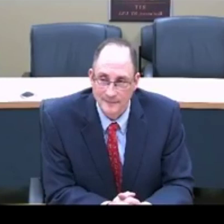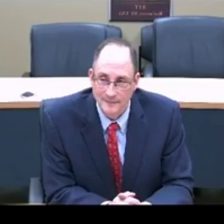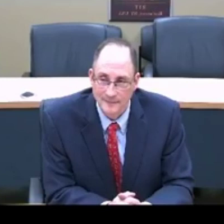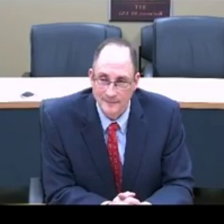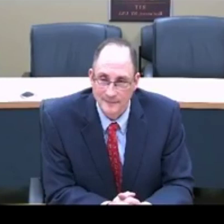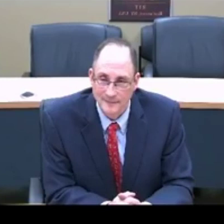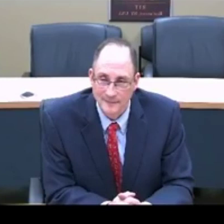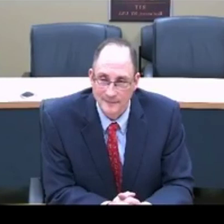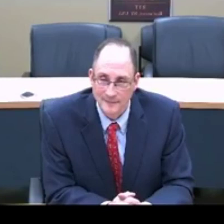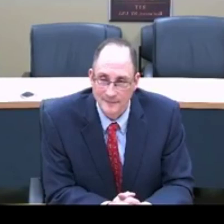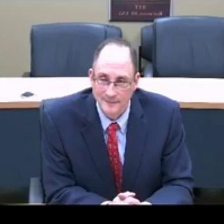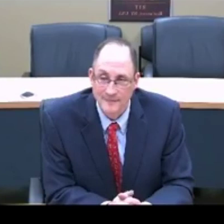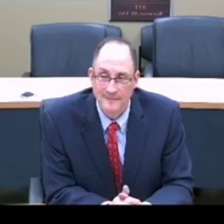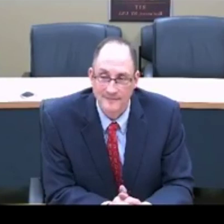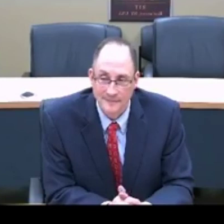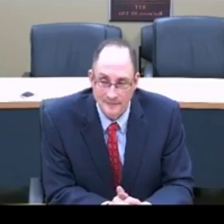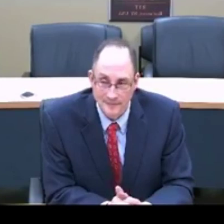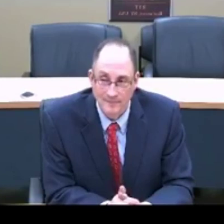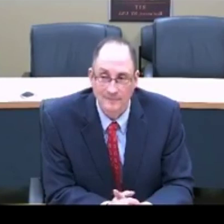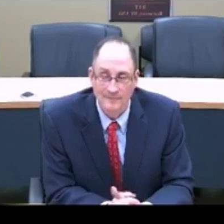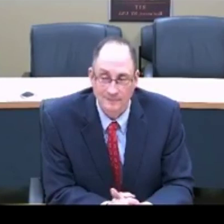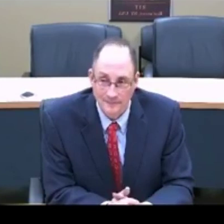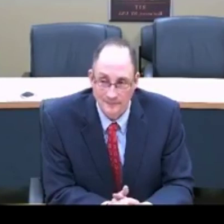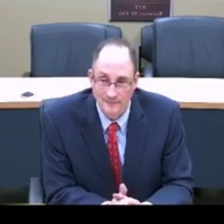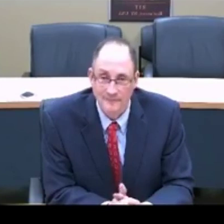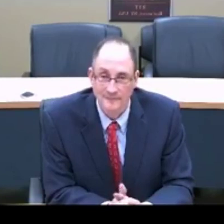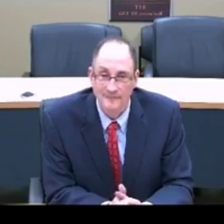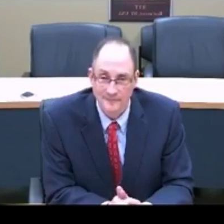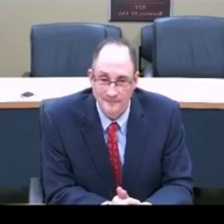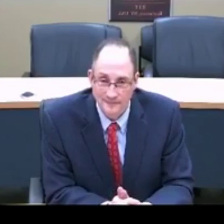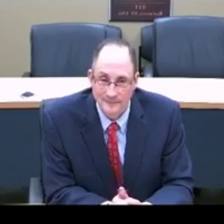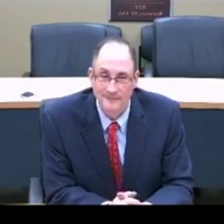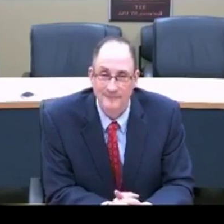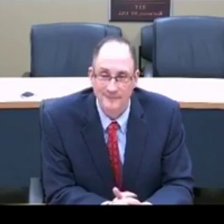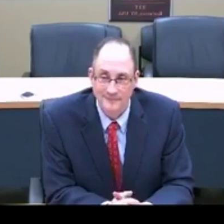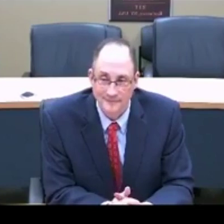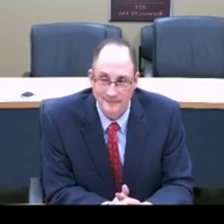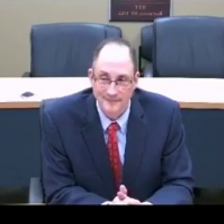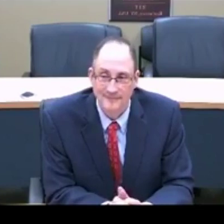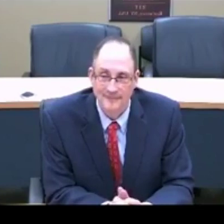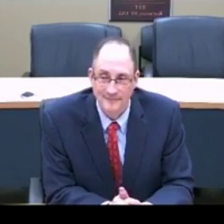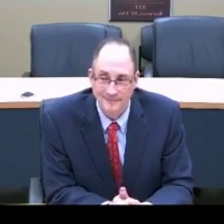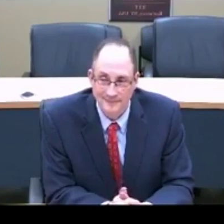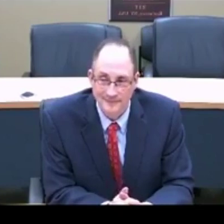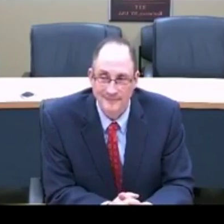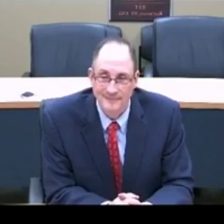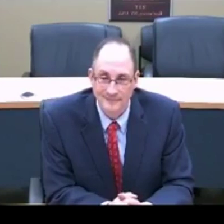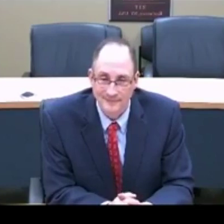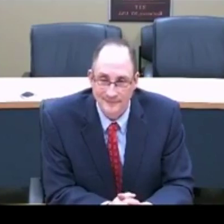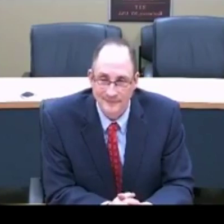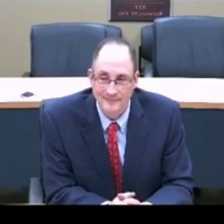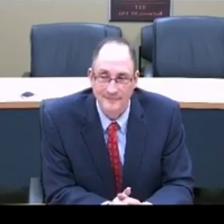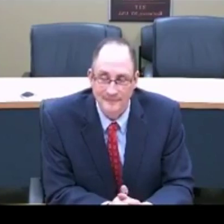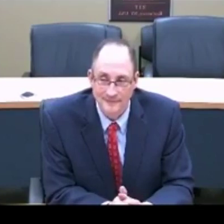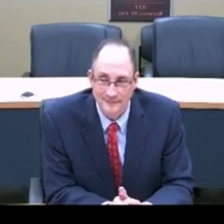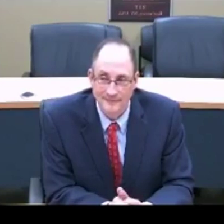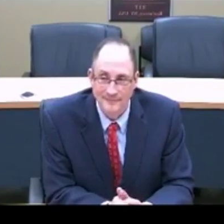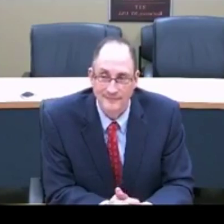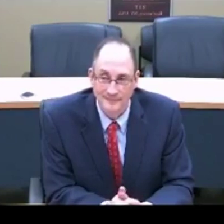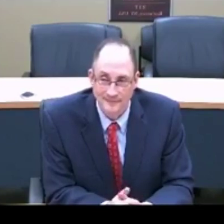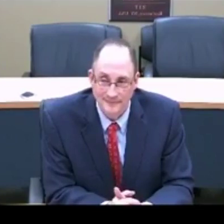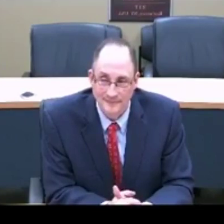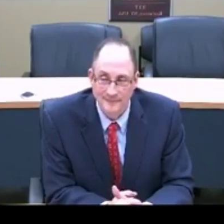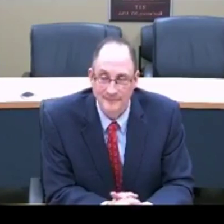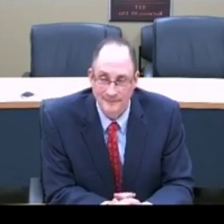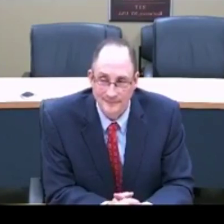No, that is not an accessible meeting because I can scream as loud as I want. But if a participant is deaf or hard of